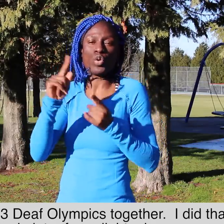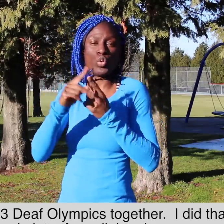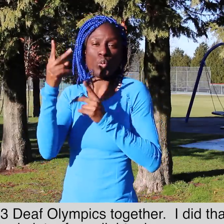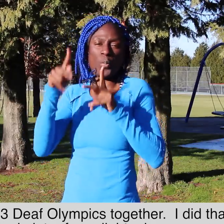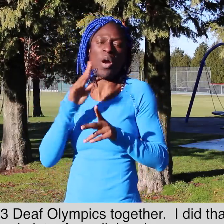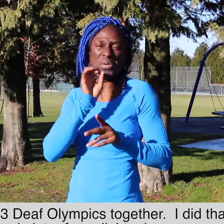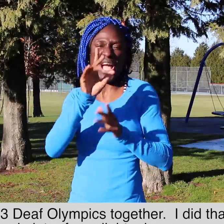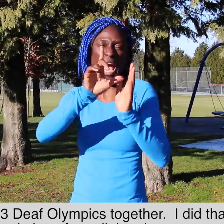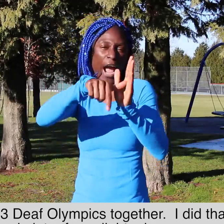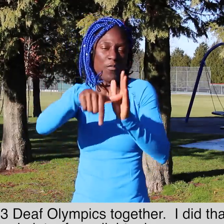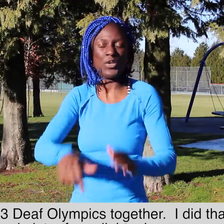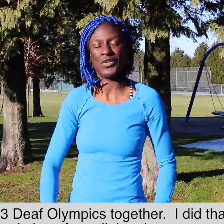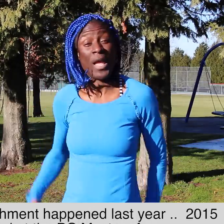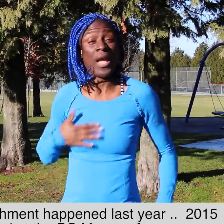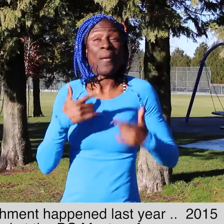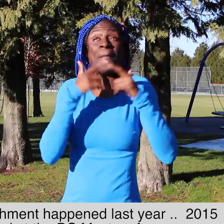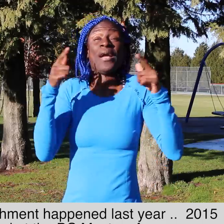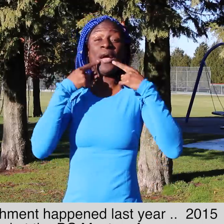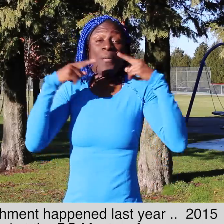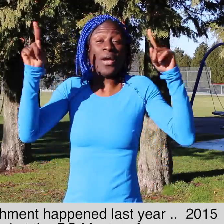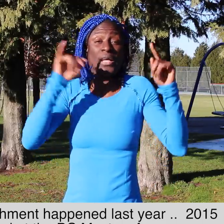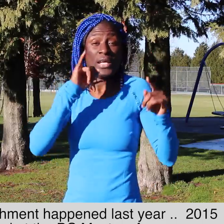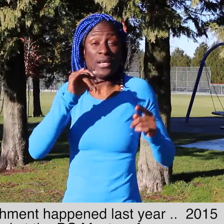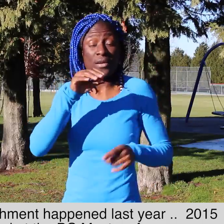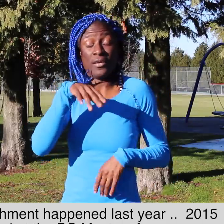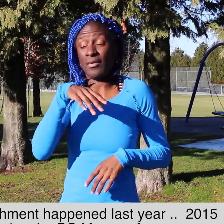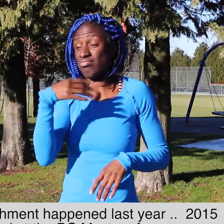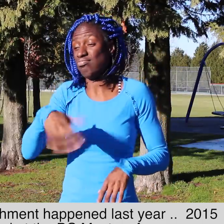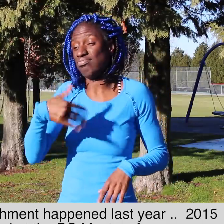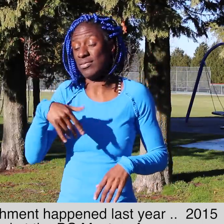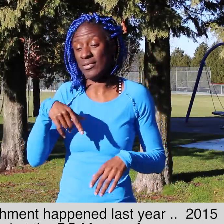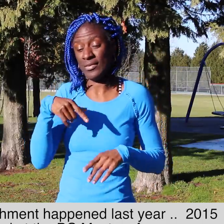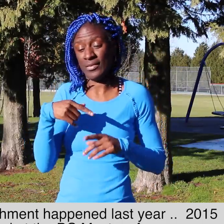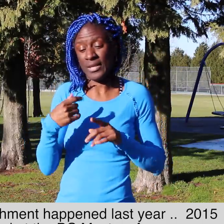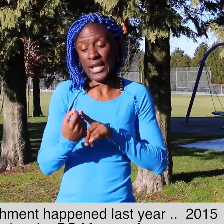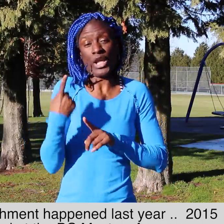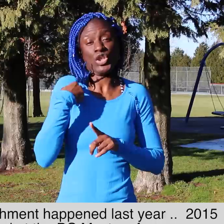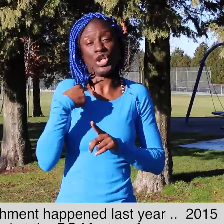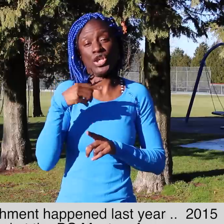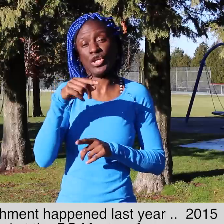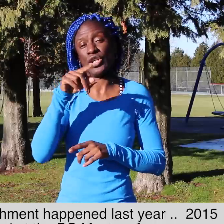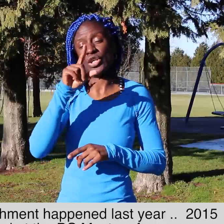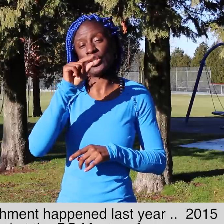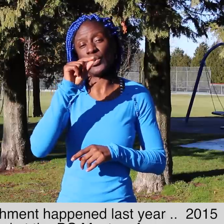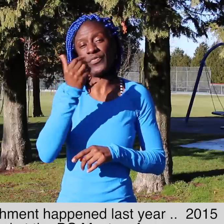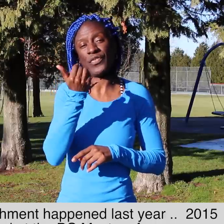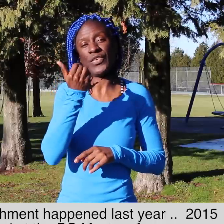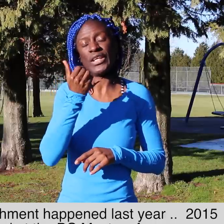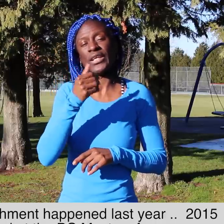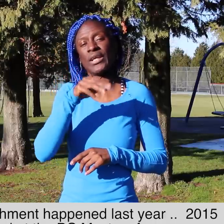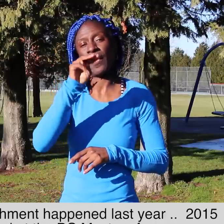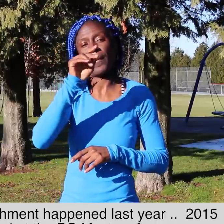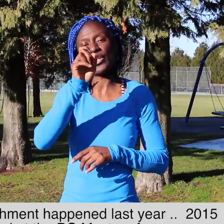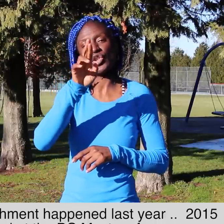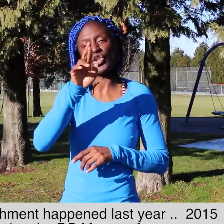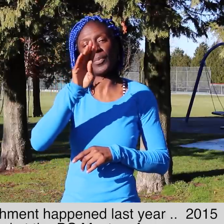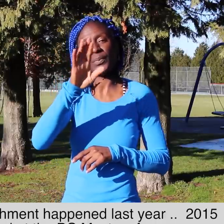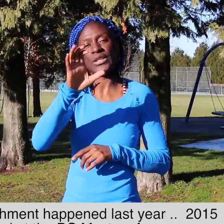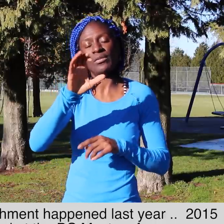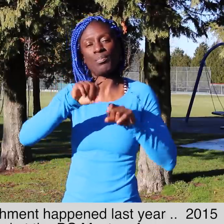been in three Deaf Olympics together. And I did thank those people later for enlightening me. My biggest accomplishment happened last year